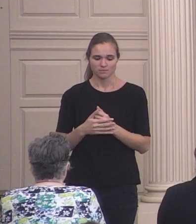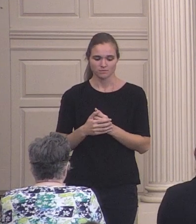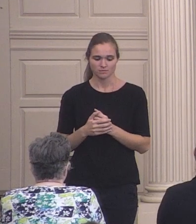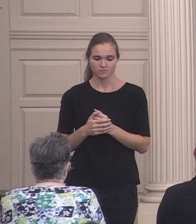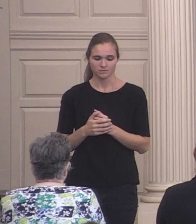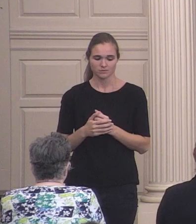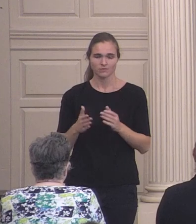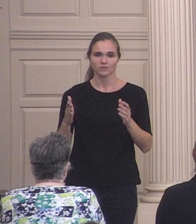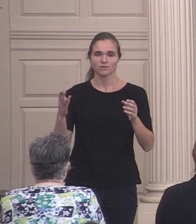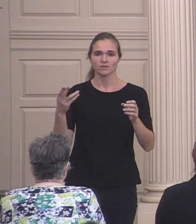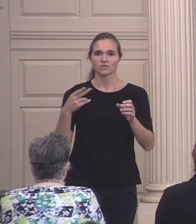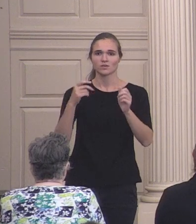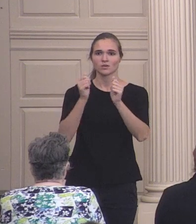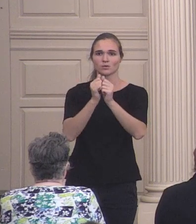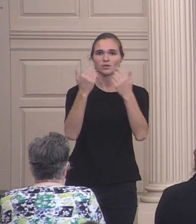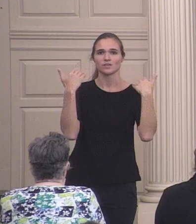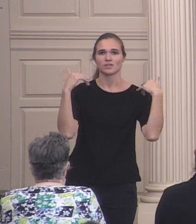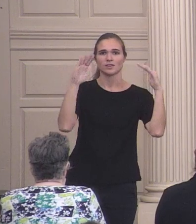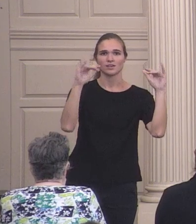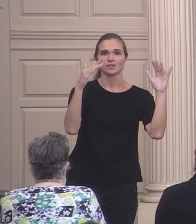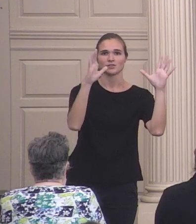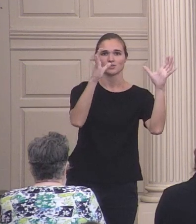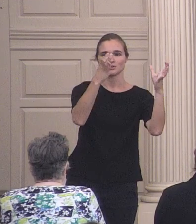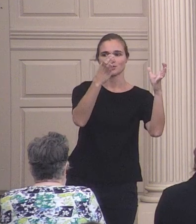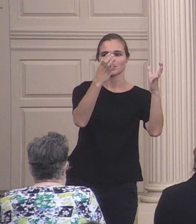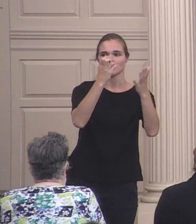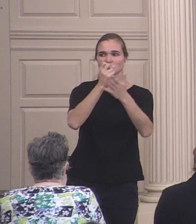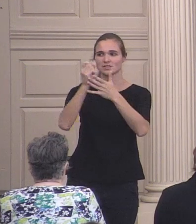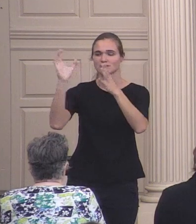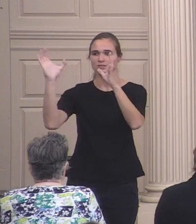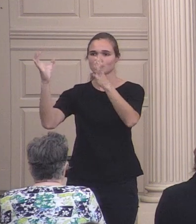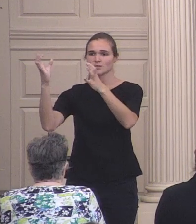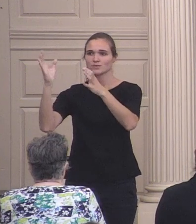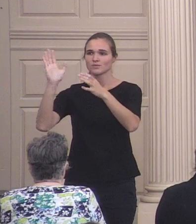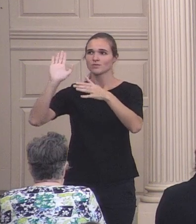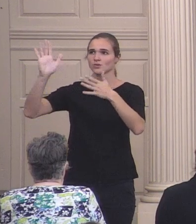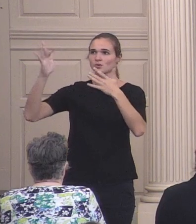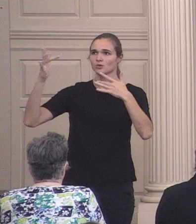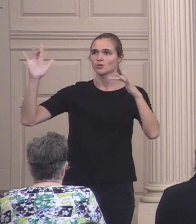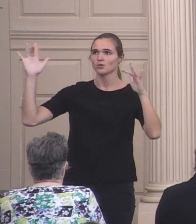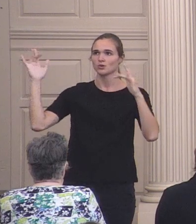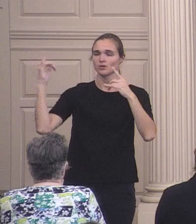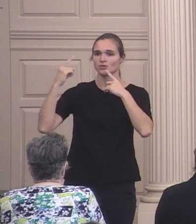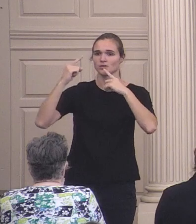And so with the angels and all the saints, we declare your glory